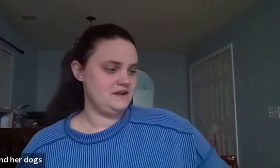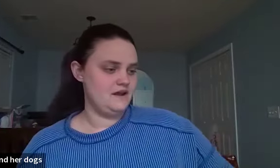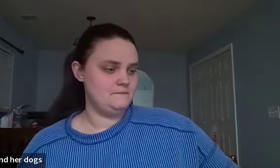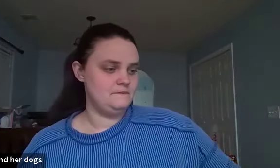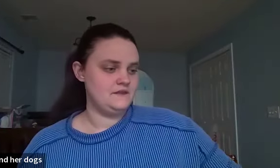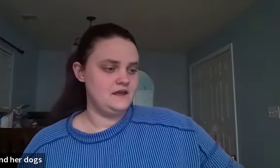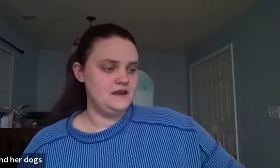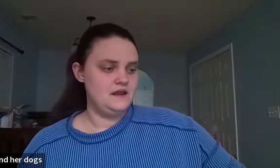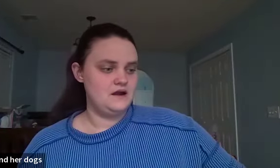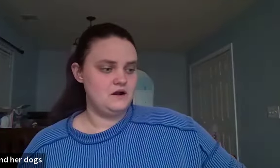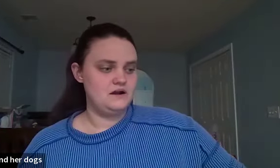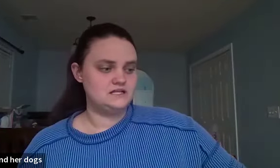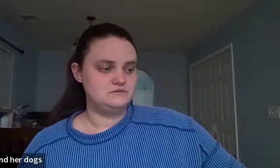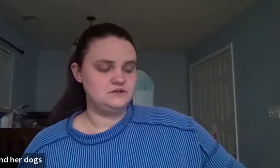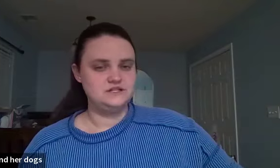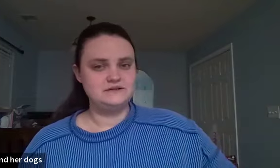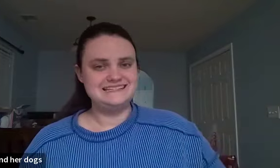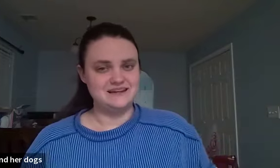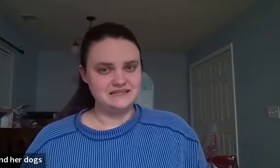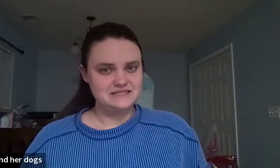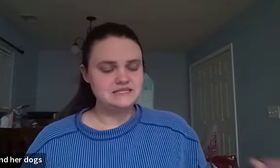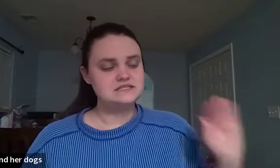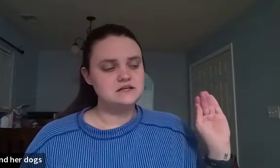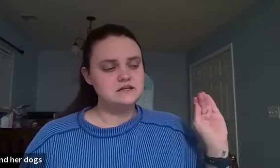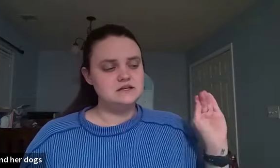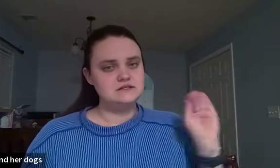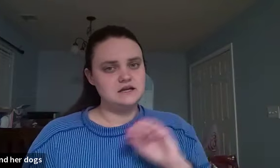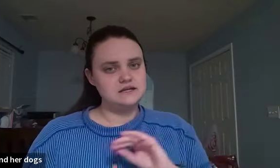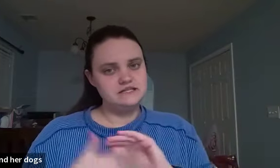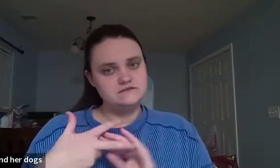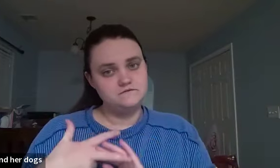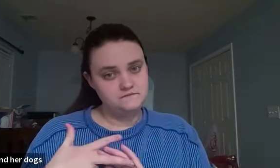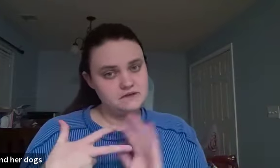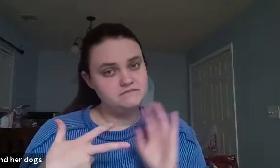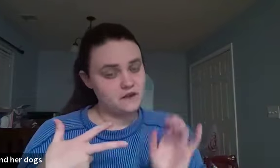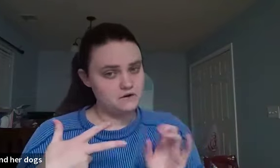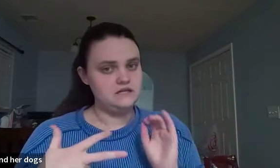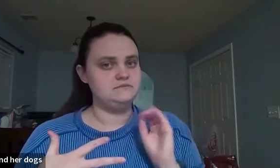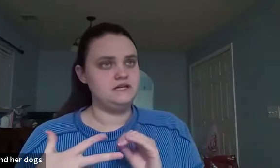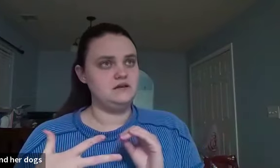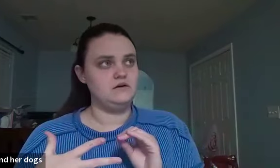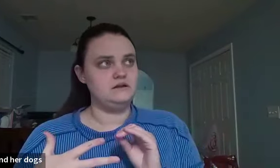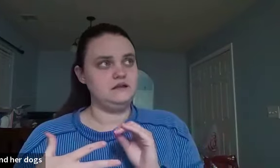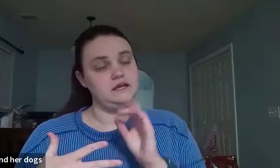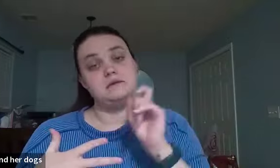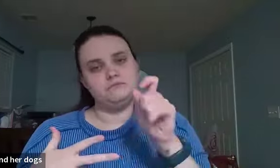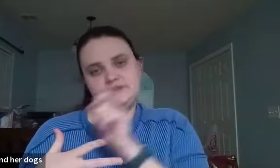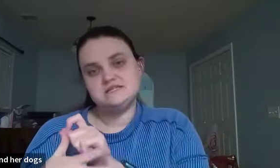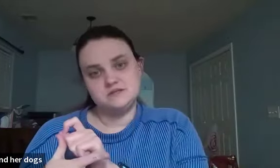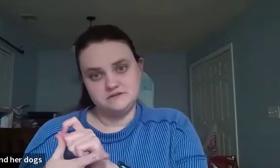Okay. Now, our next one we're going to do is scientist. Scientists can vary depending on, like, can be